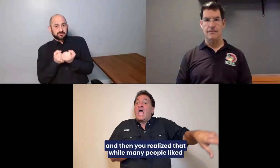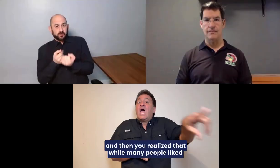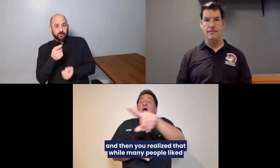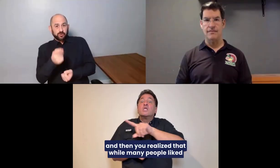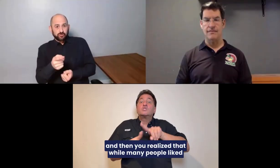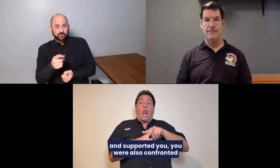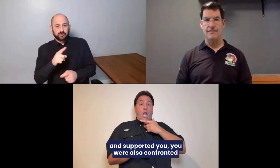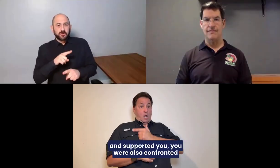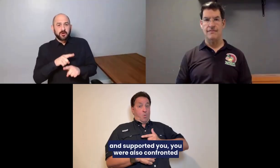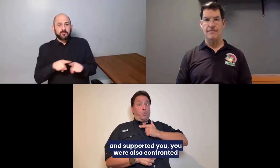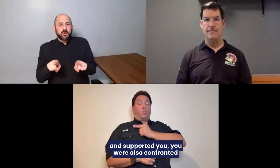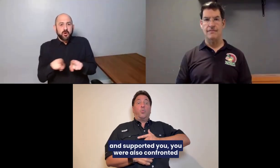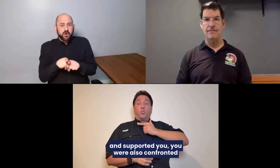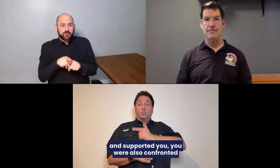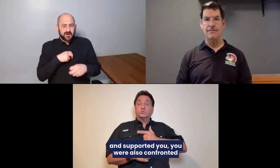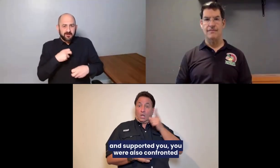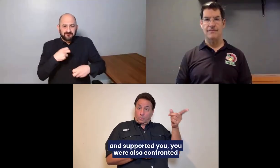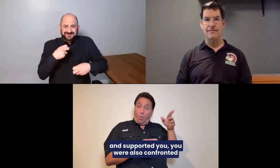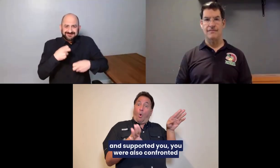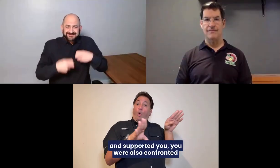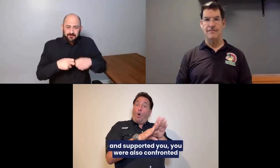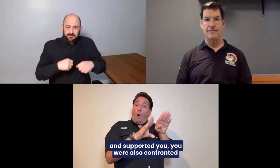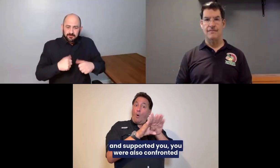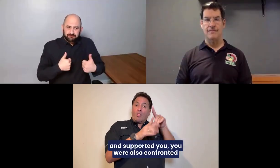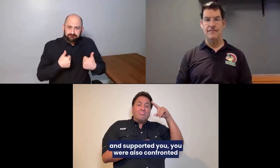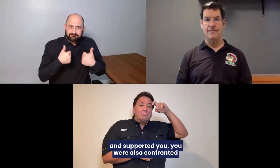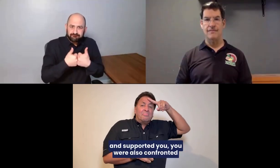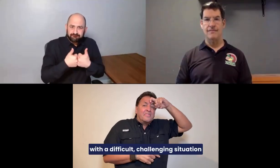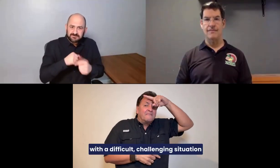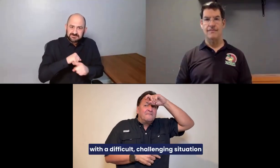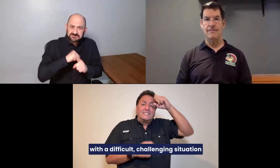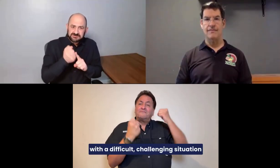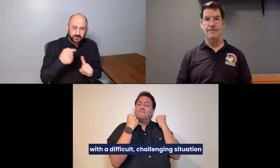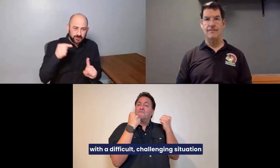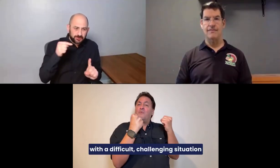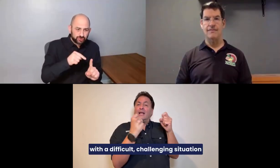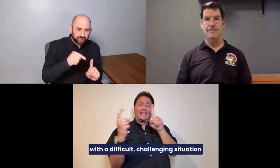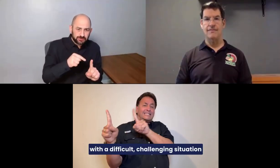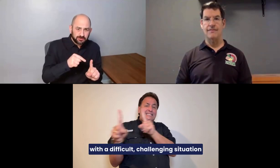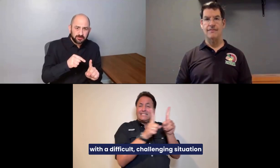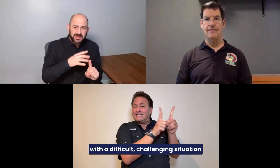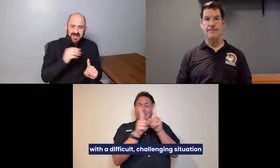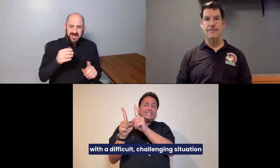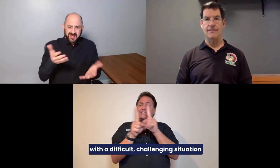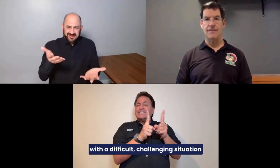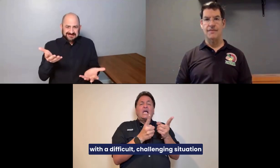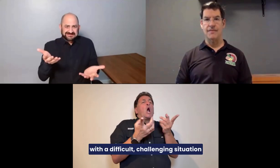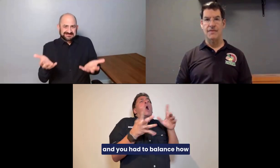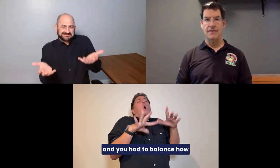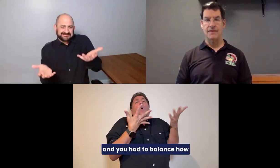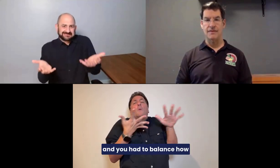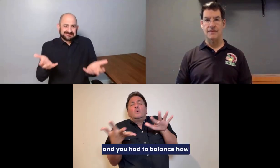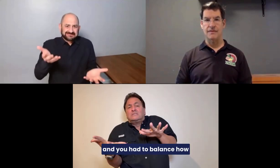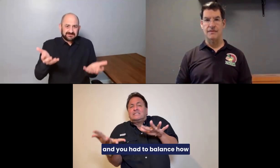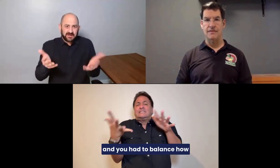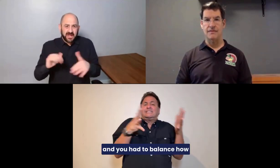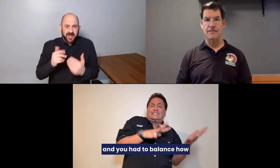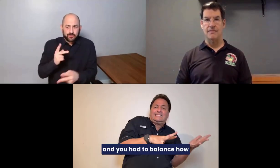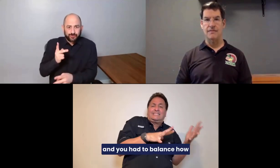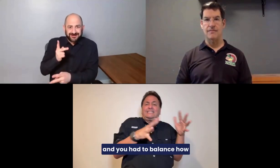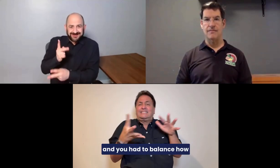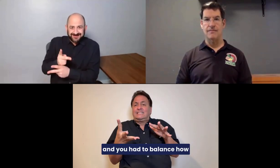many people liked and supported you, you were also confronted with a difficult, challenging situation, and you had